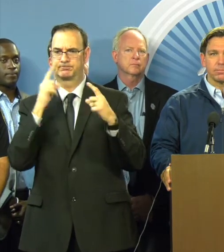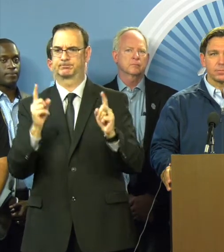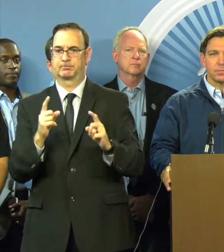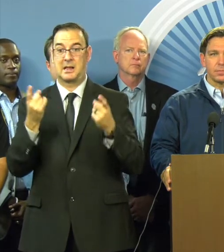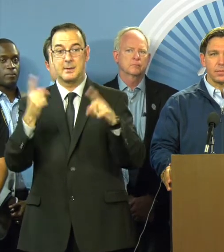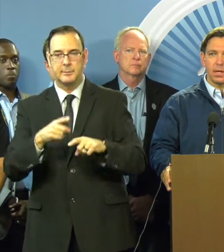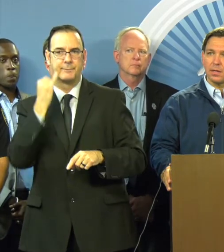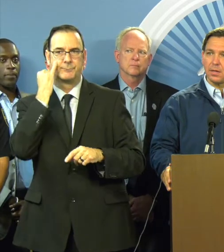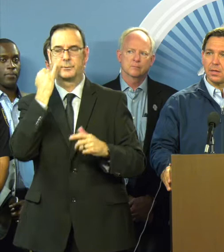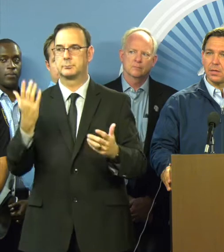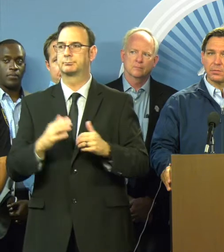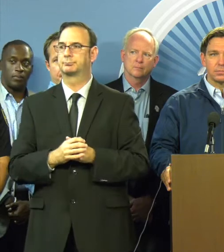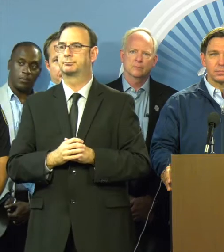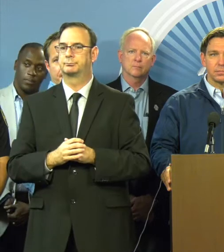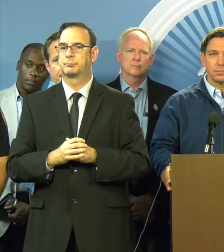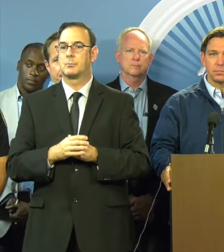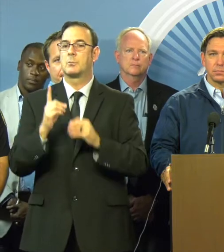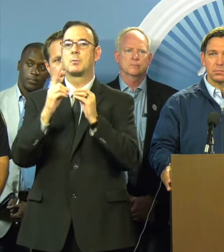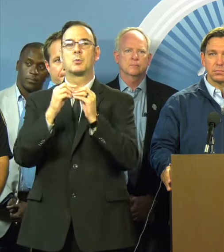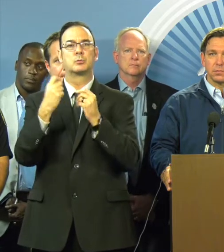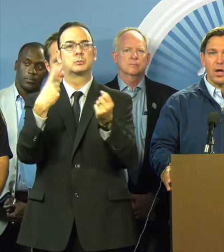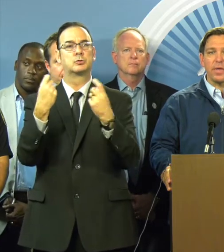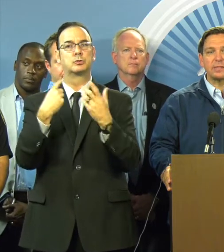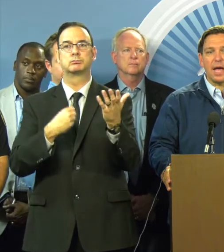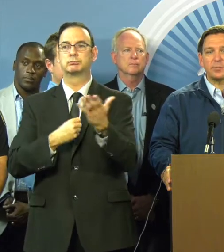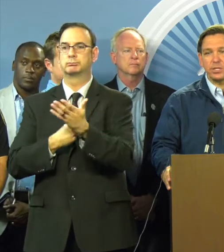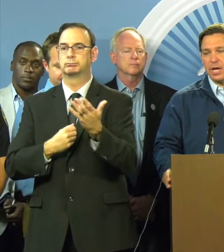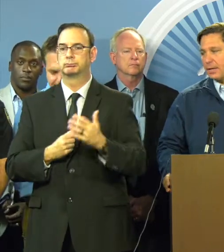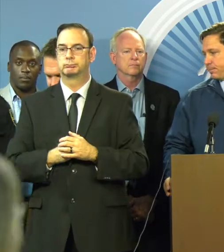We have time for one more. Anyone? All right, thanks, guys. Appreciate it.